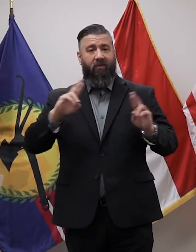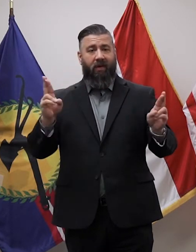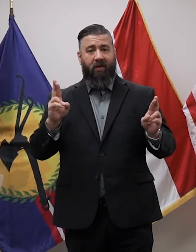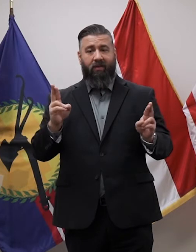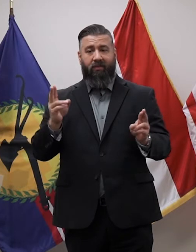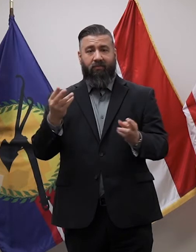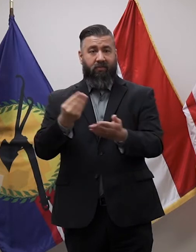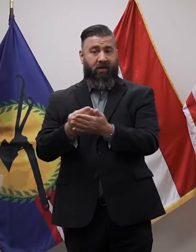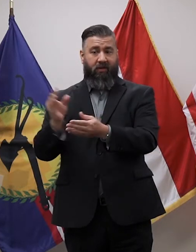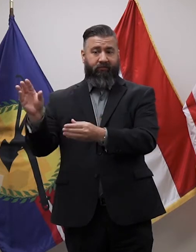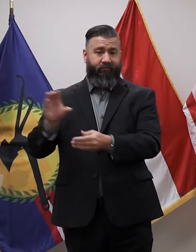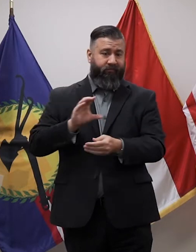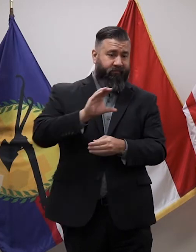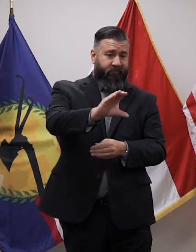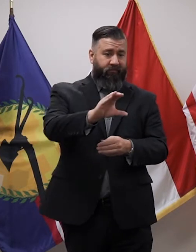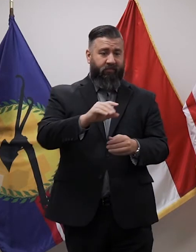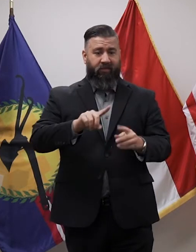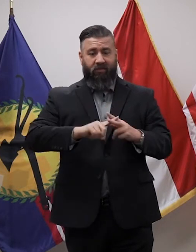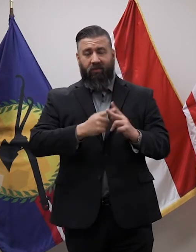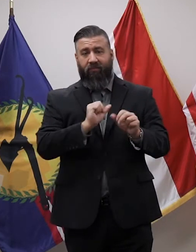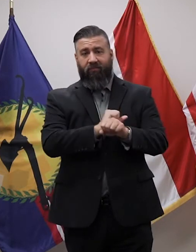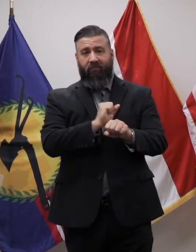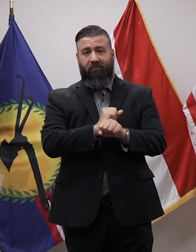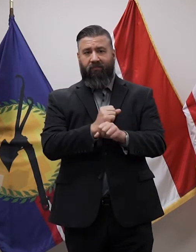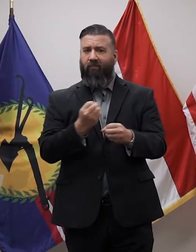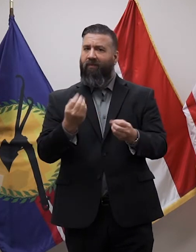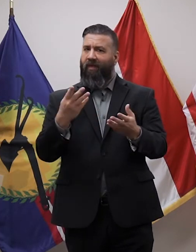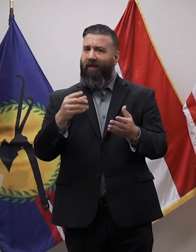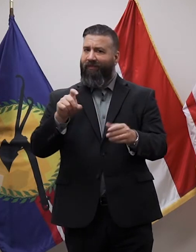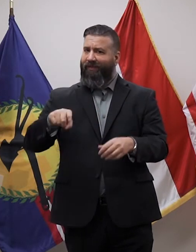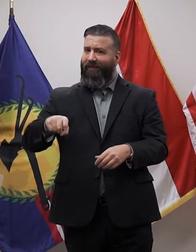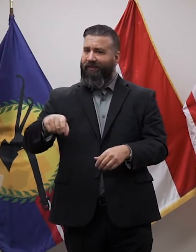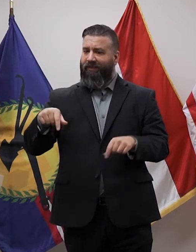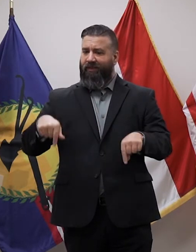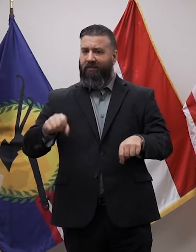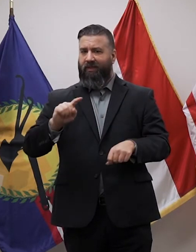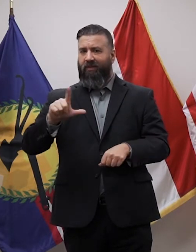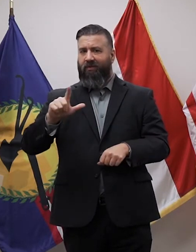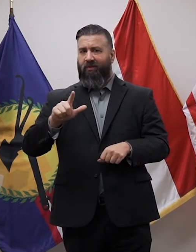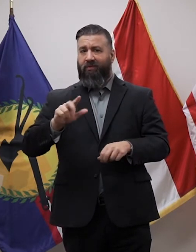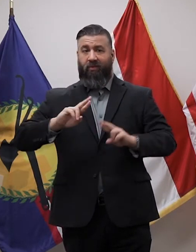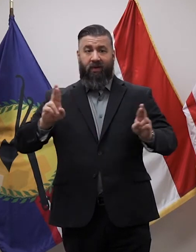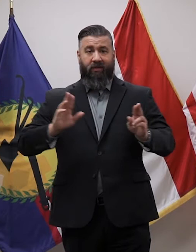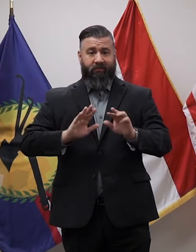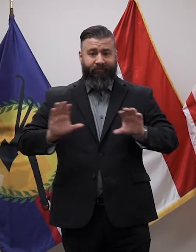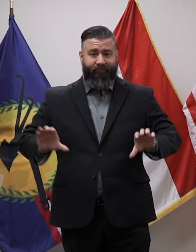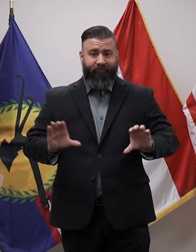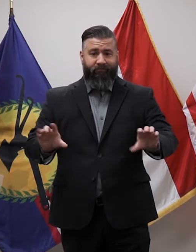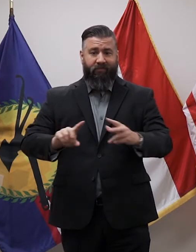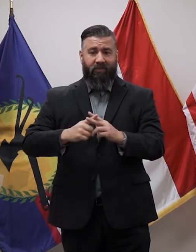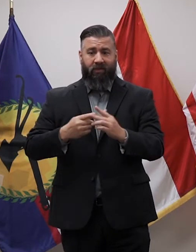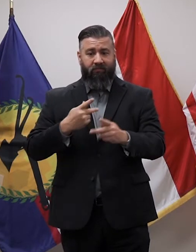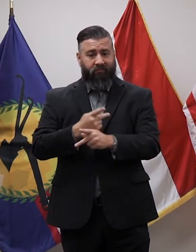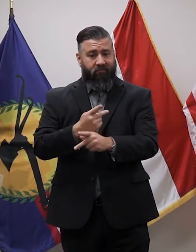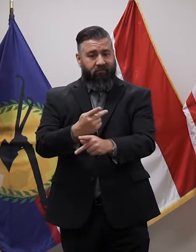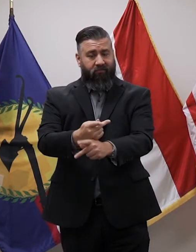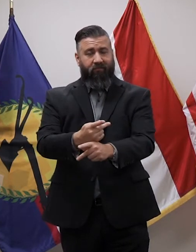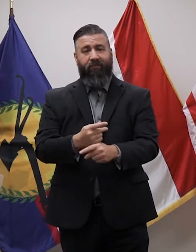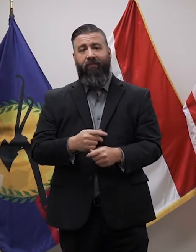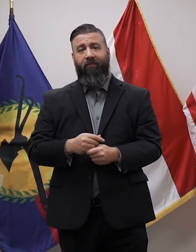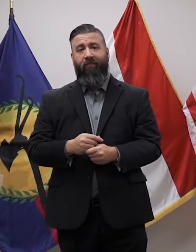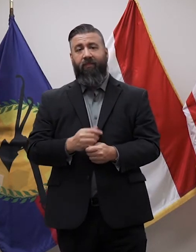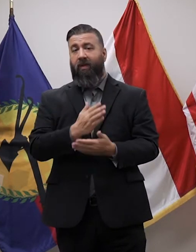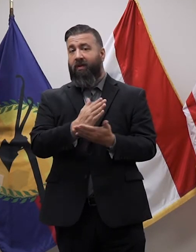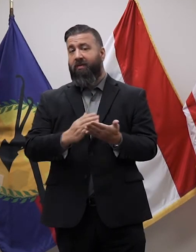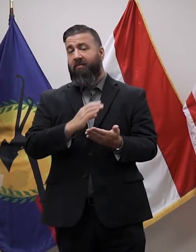ARPA funds to work. We have a lot of needs in St. Louis County, and we'd like to get busy addressing them. They did indicate, some council